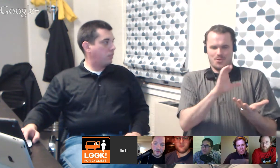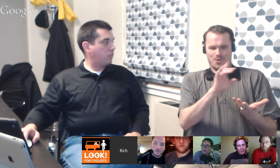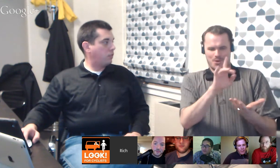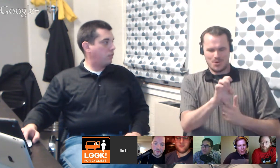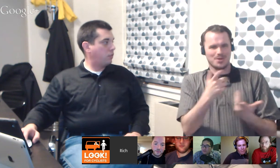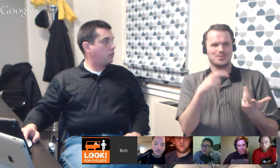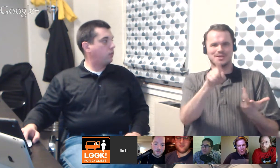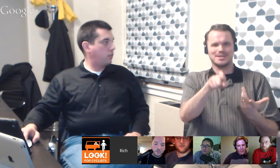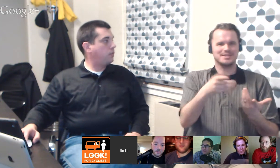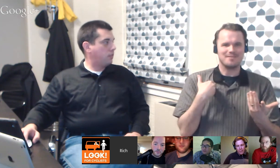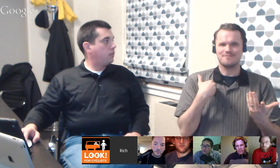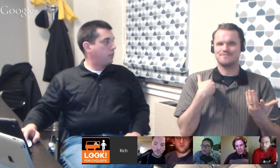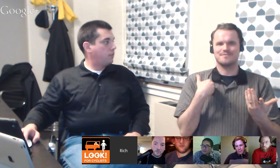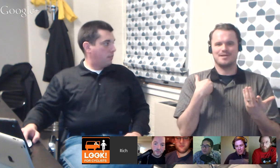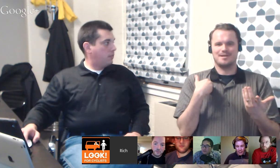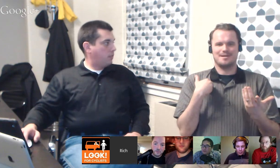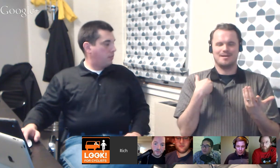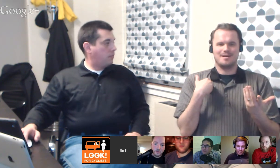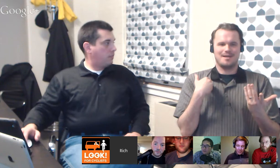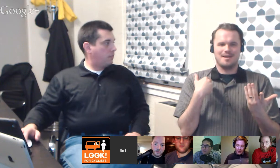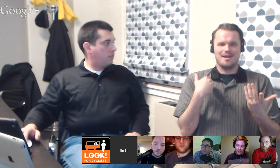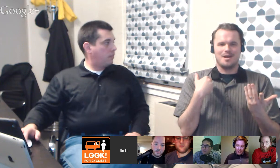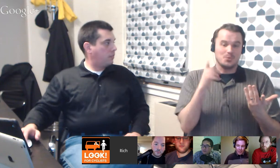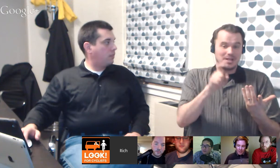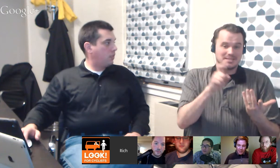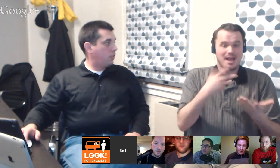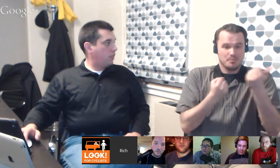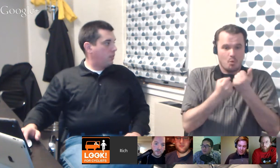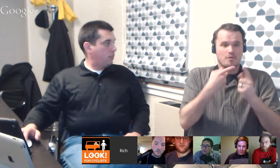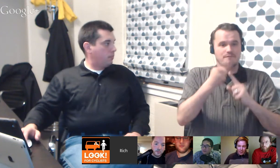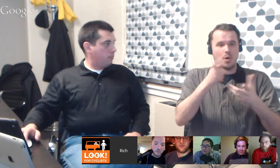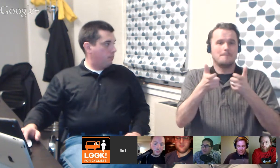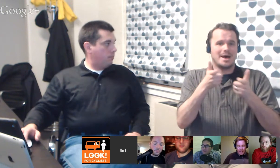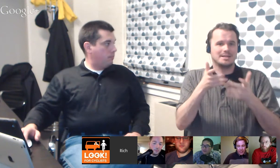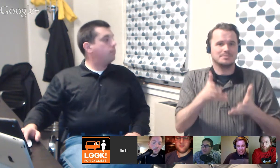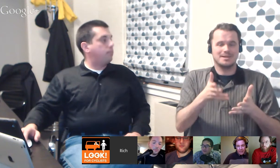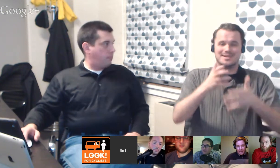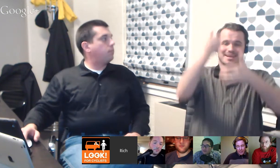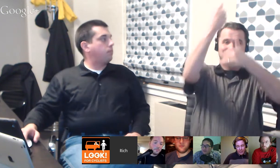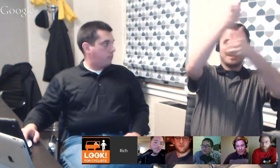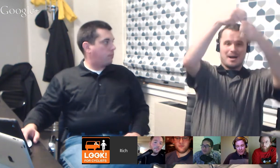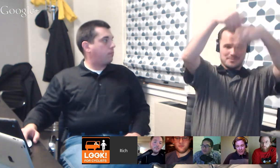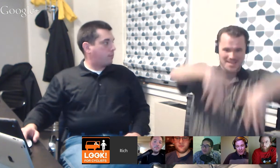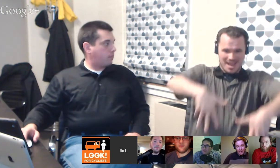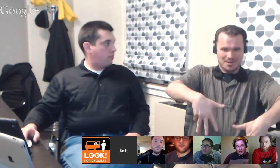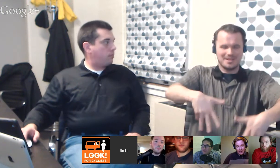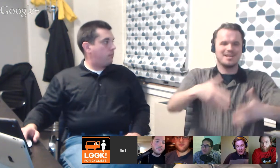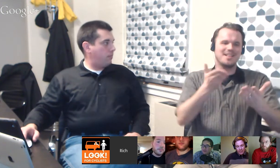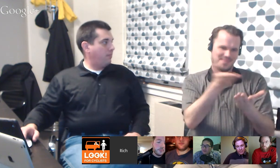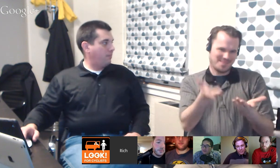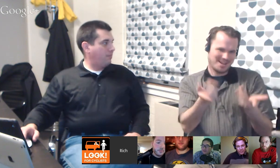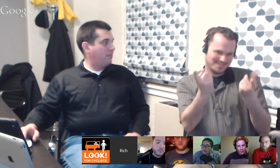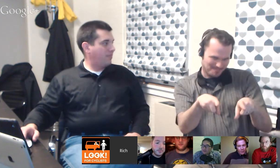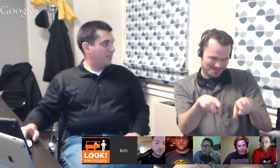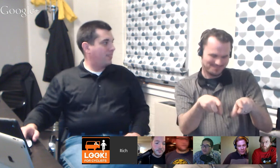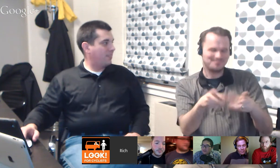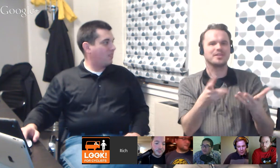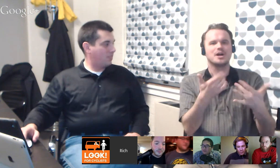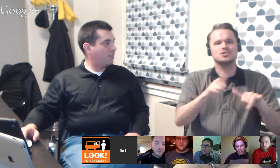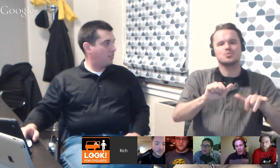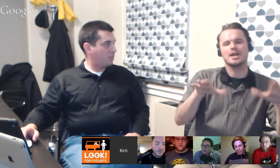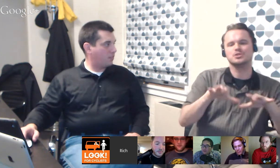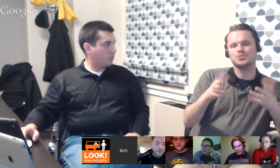We need to have buy-in, obviously, from management. Sometimes when it's a top-down mandate, things get done. Trying to do things